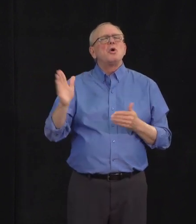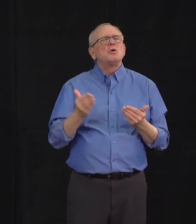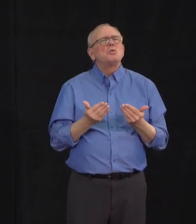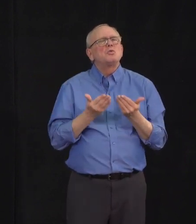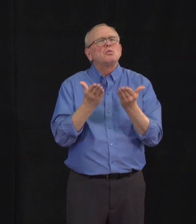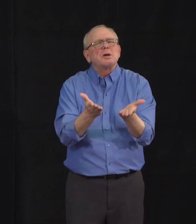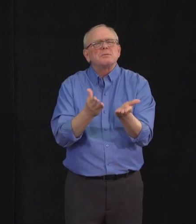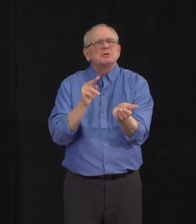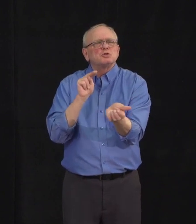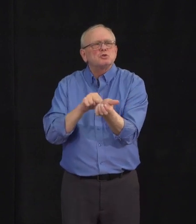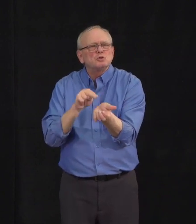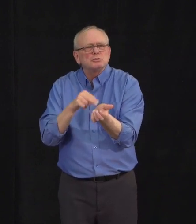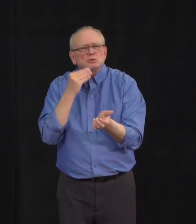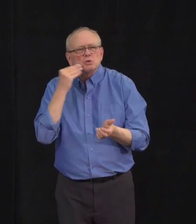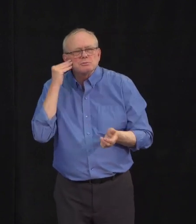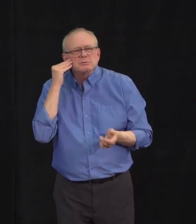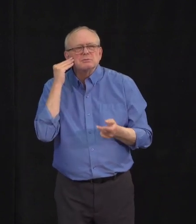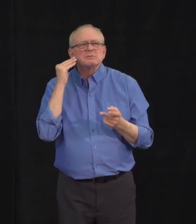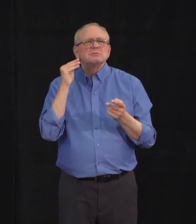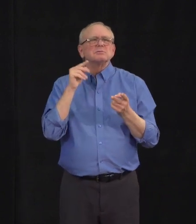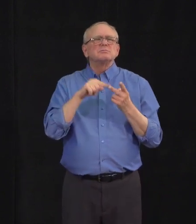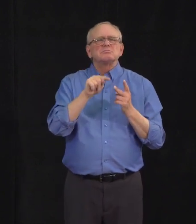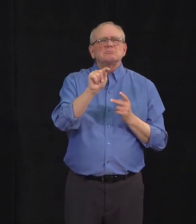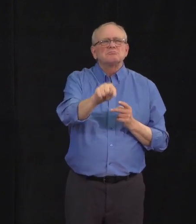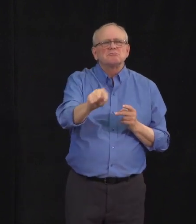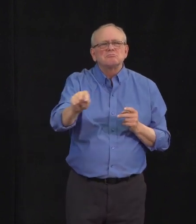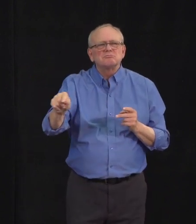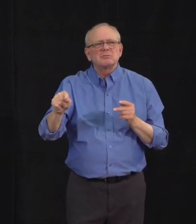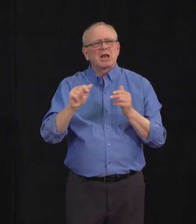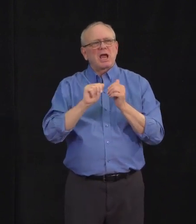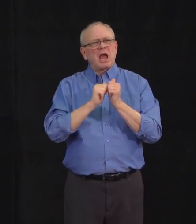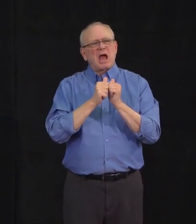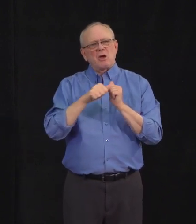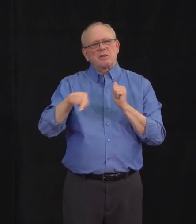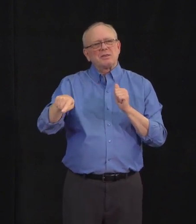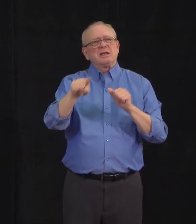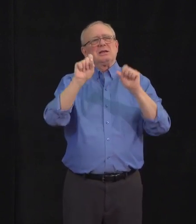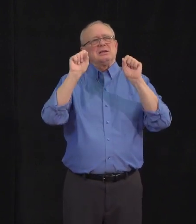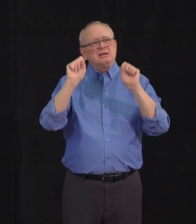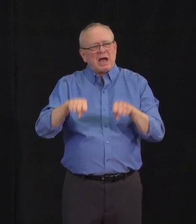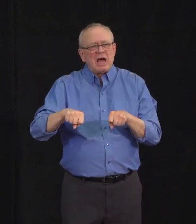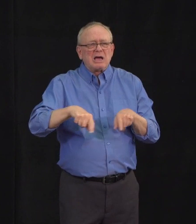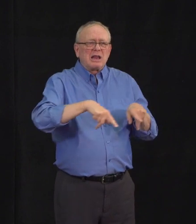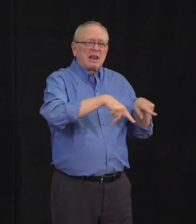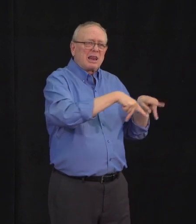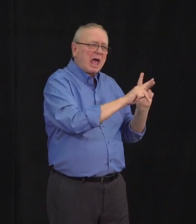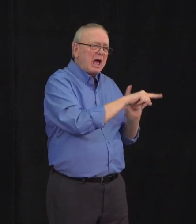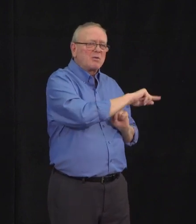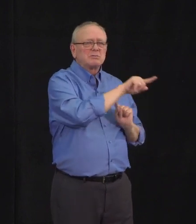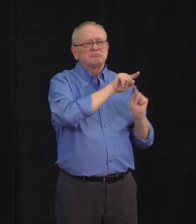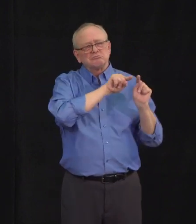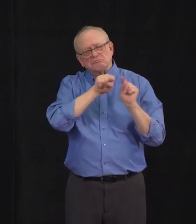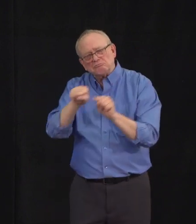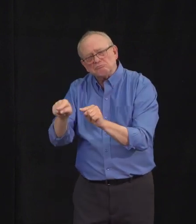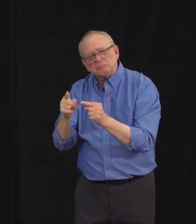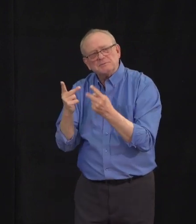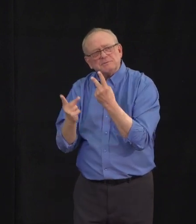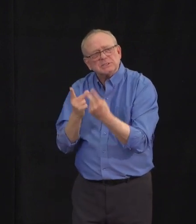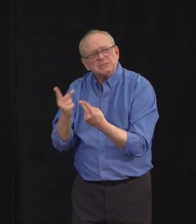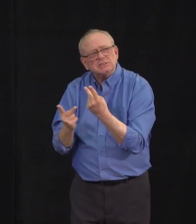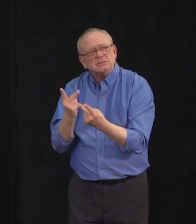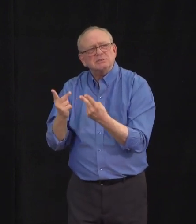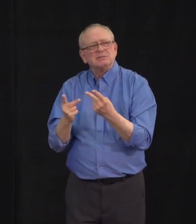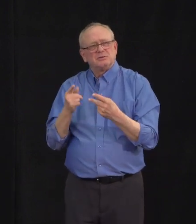they can make that happen? Because many of them are struggling with staffing shortages and whatnot. So wondering if you could provide a little